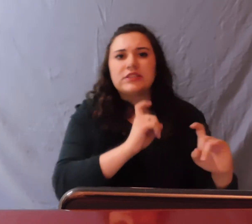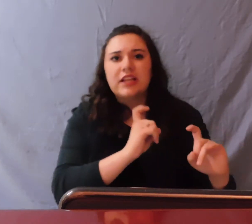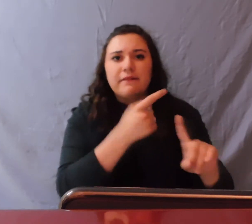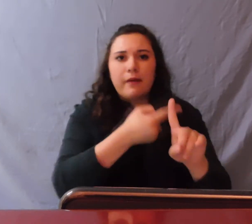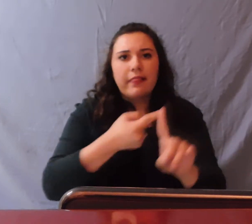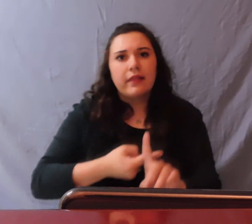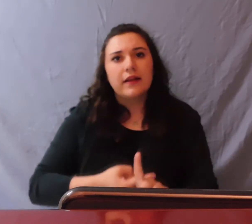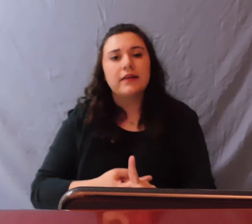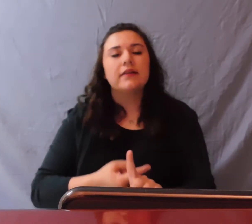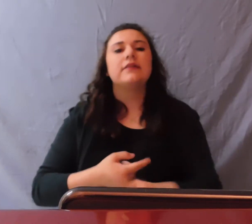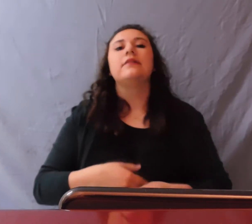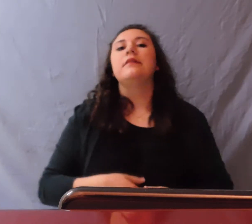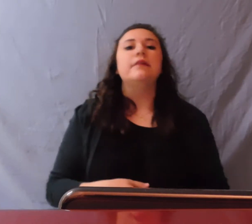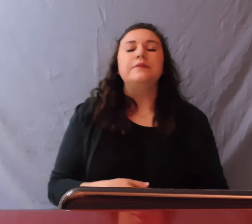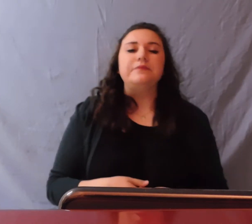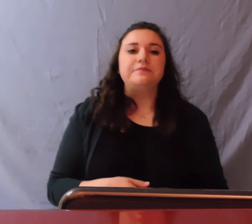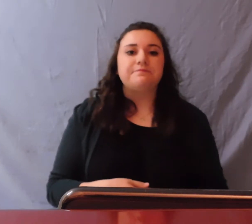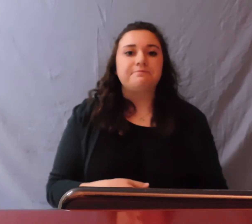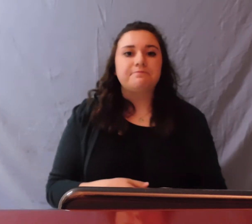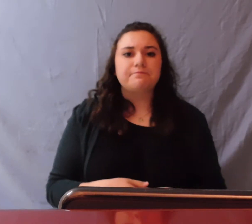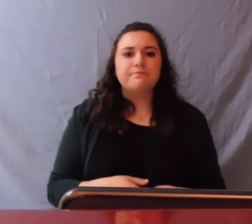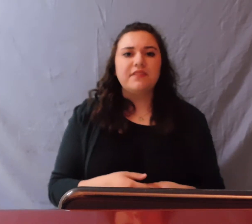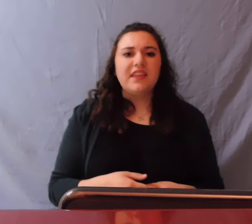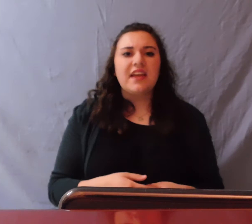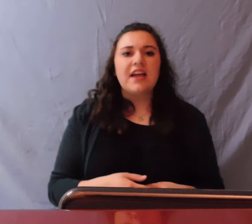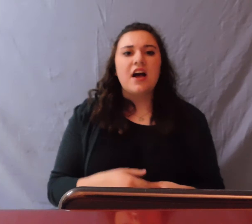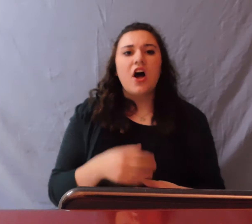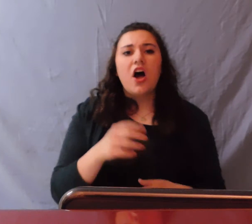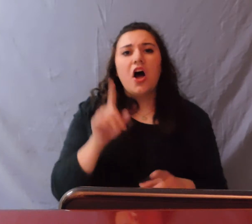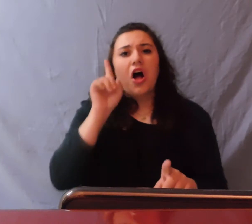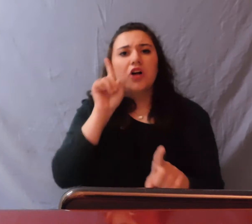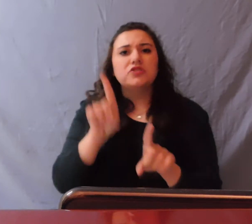basis and how long the duration of that as well.